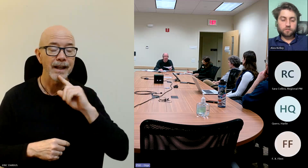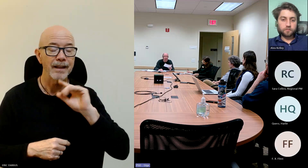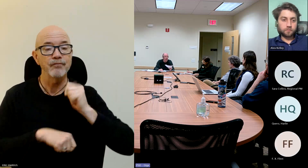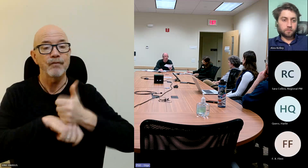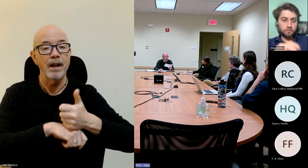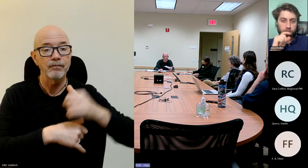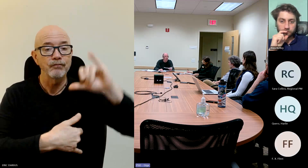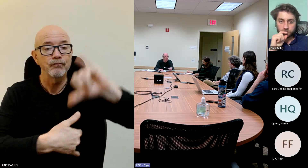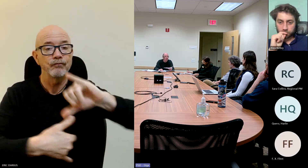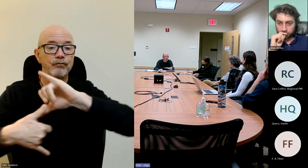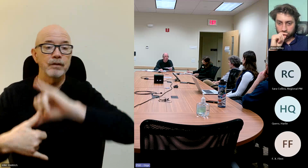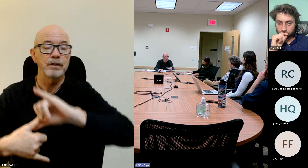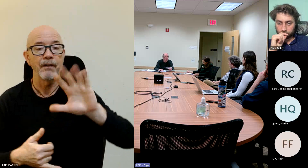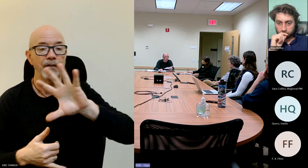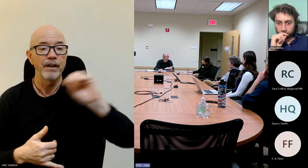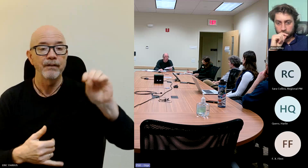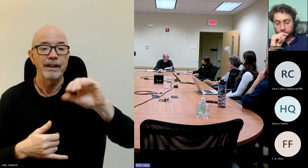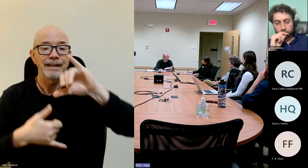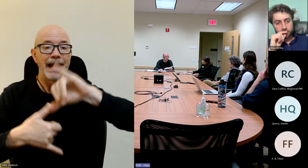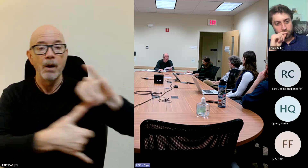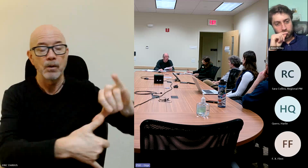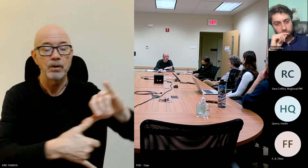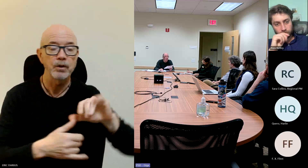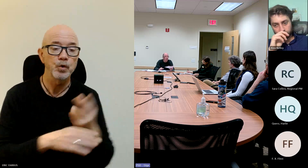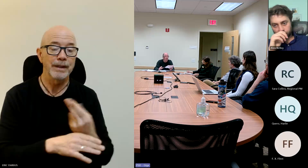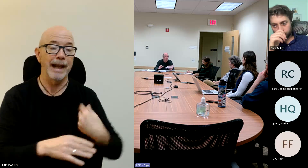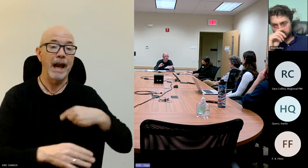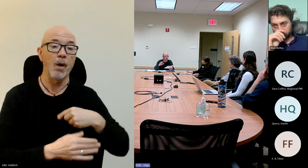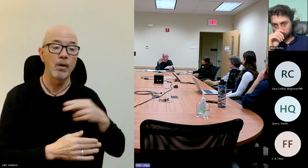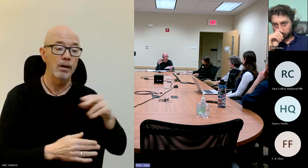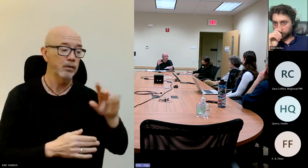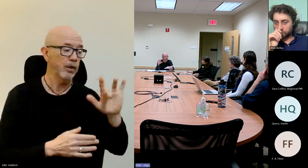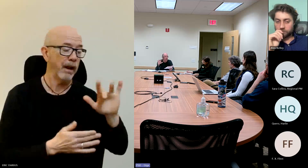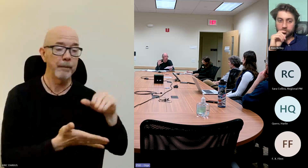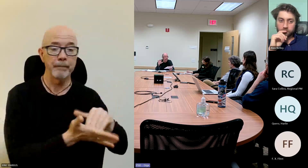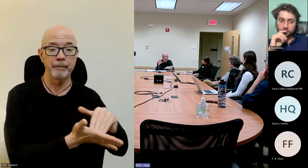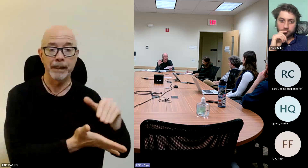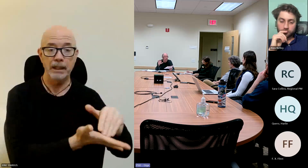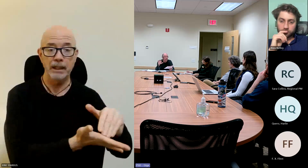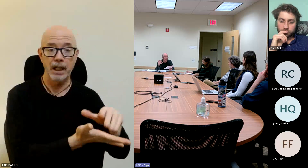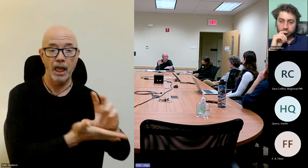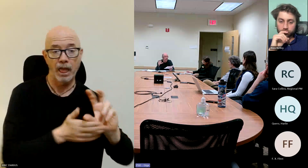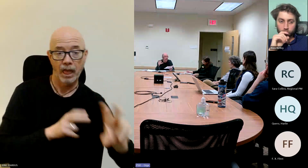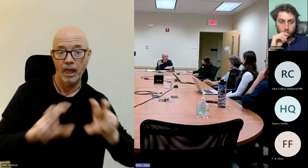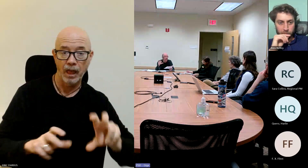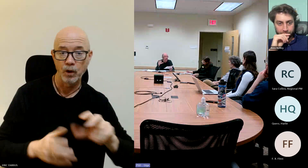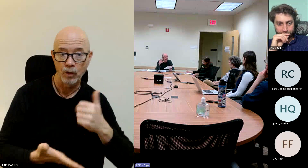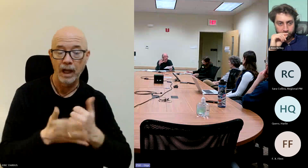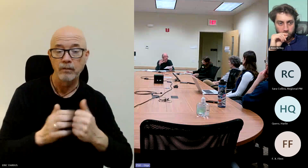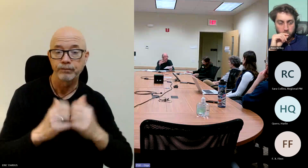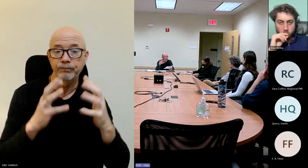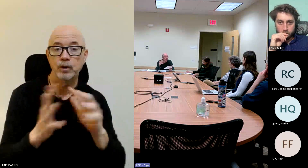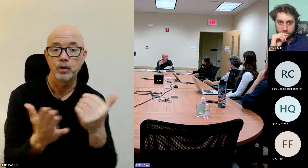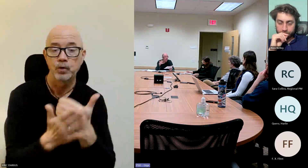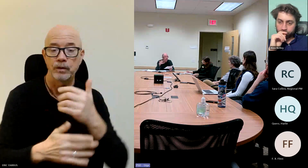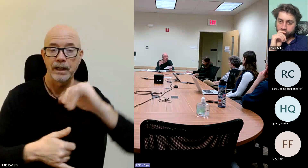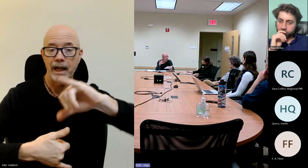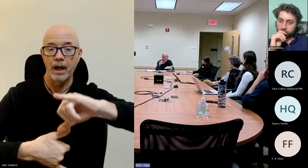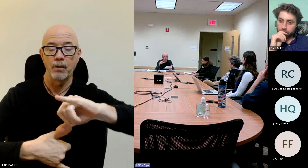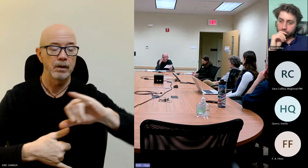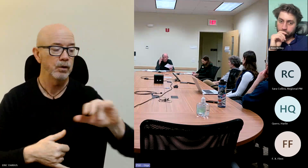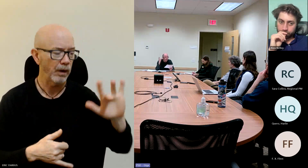million and our 30 million worth of band 14 spectrum. Those, both the 25 million cash from NTIA and 30 million